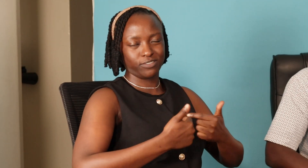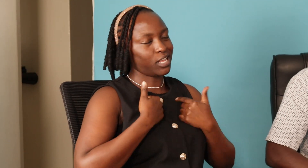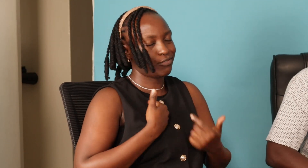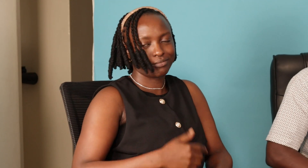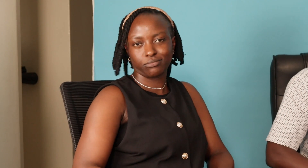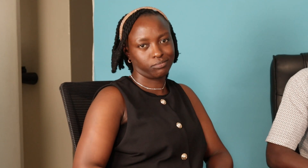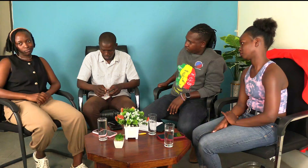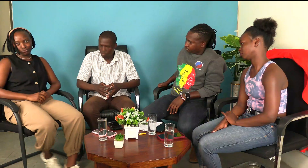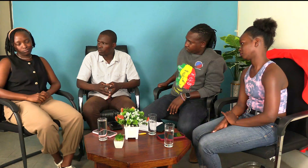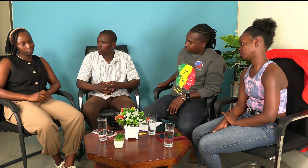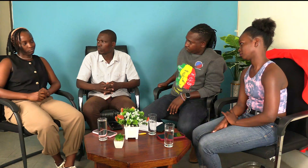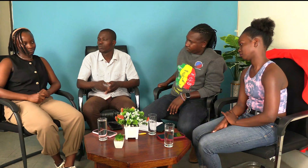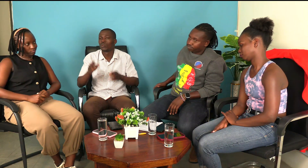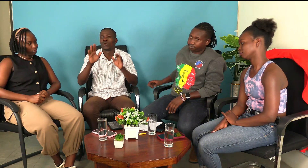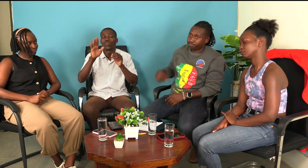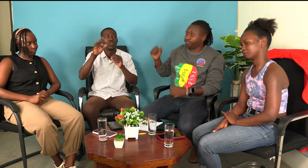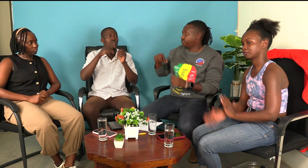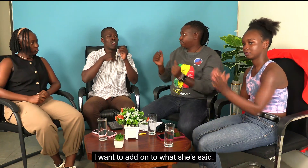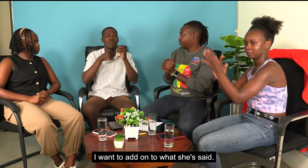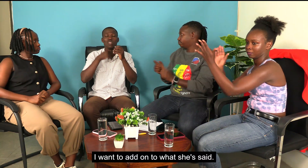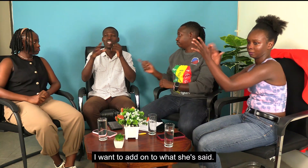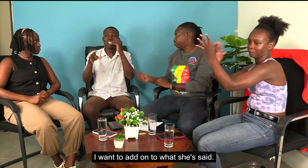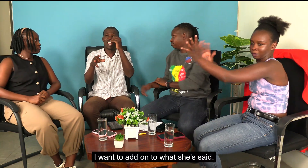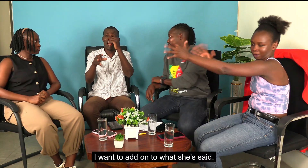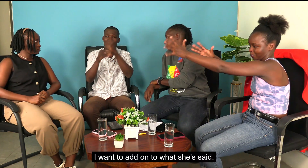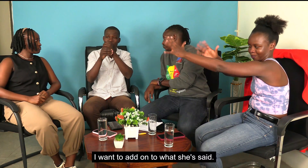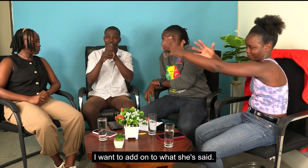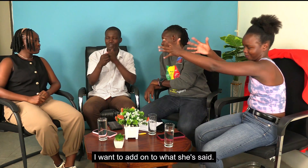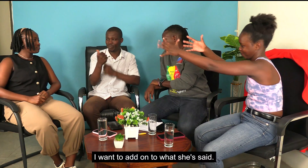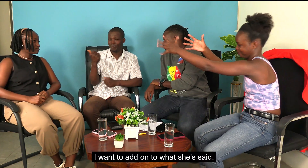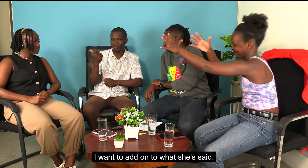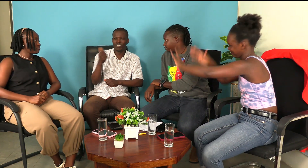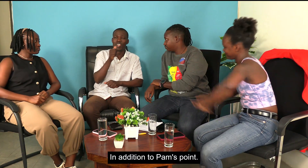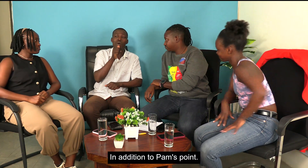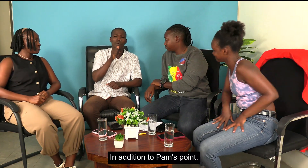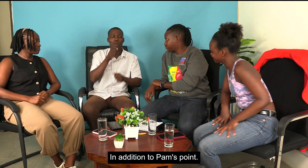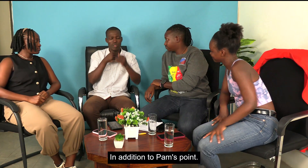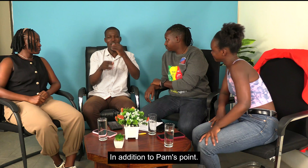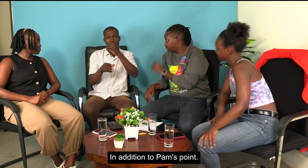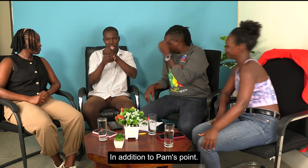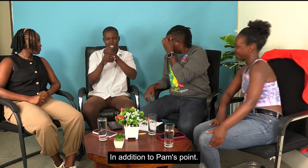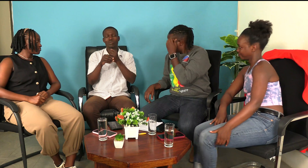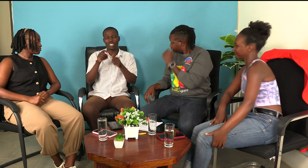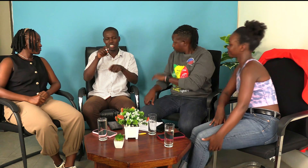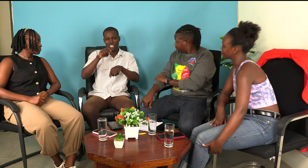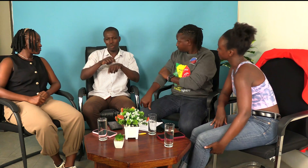deaf person. Don't recommend yourself always. I'm the only one who can do it. Yeah, correct. And in addition to what Pam said,